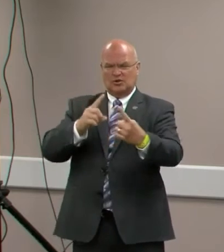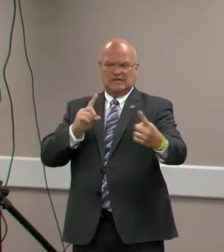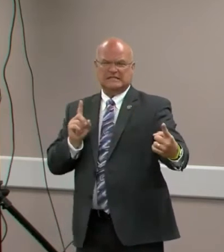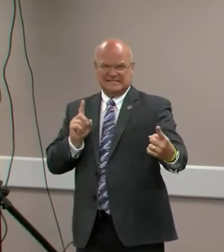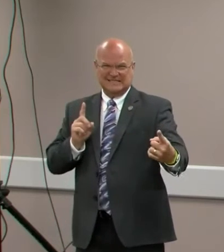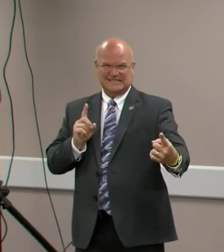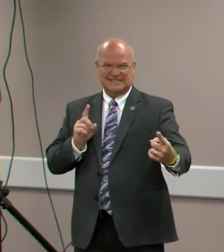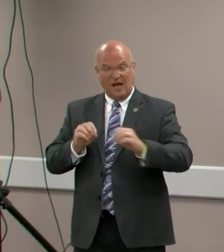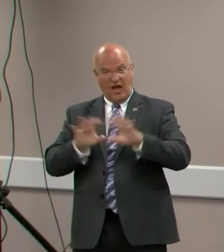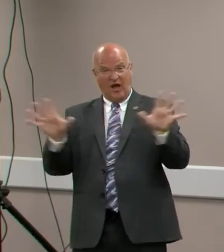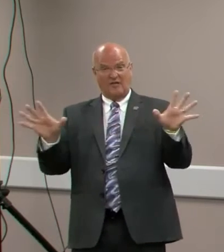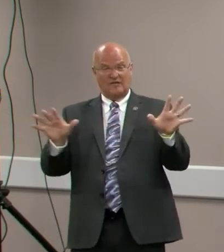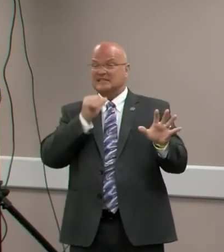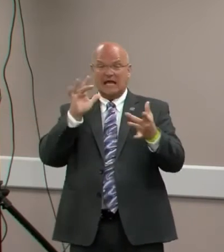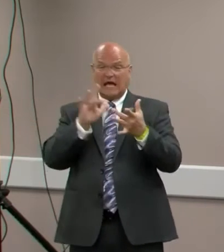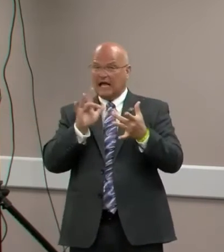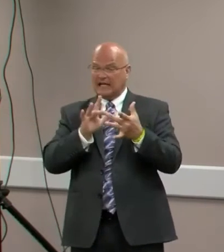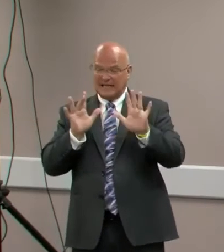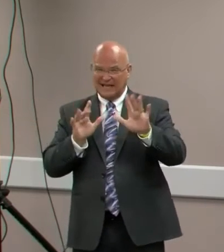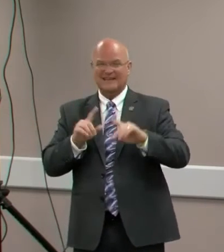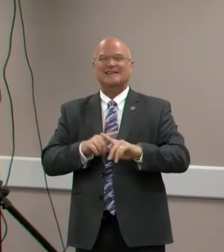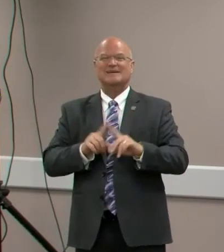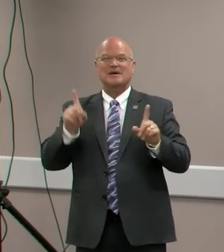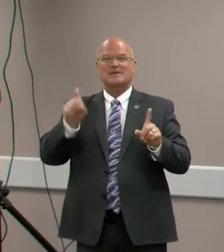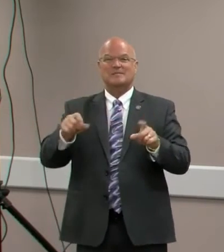distanced. Obviously it's not contact, but